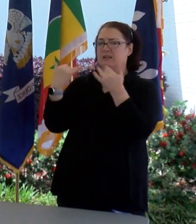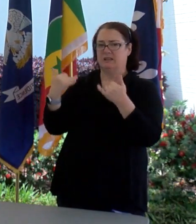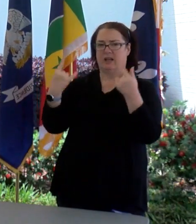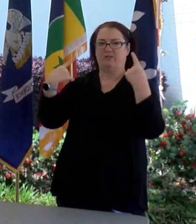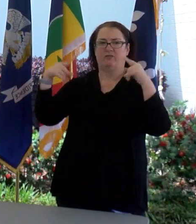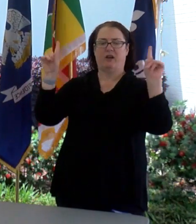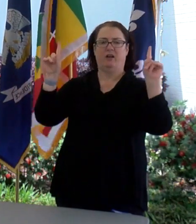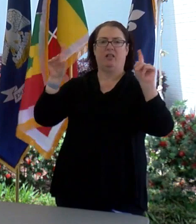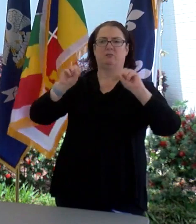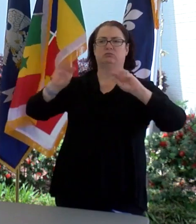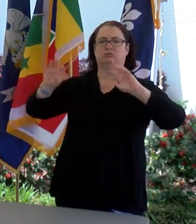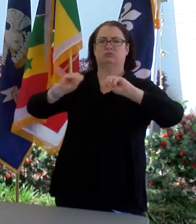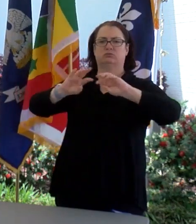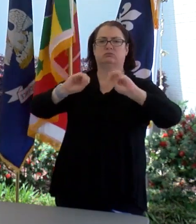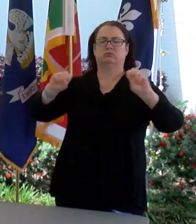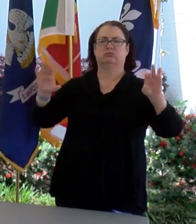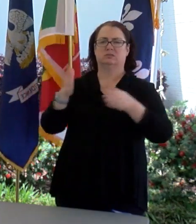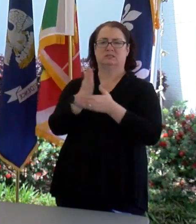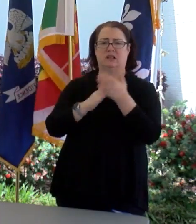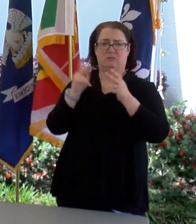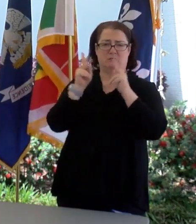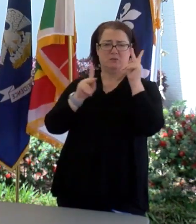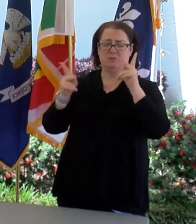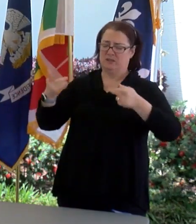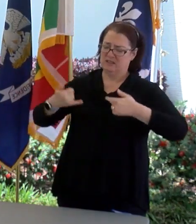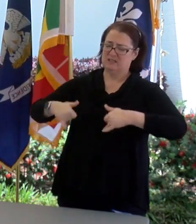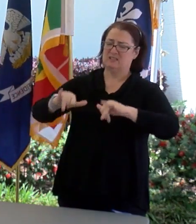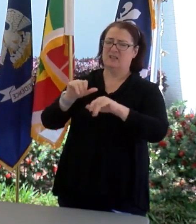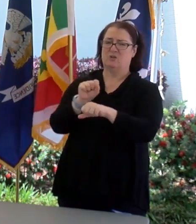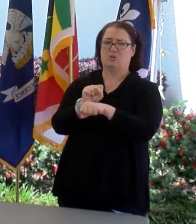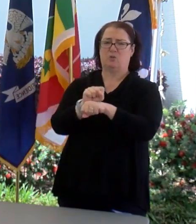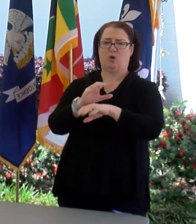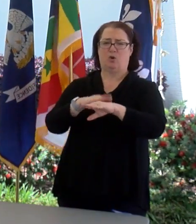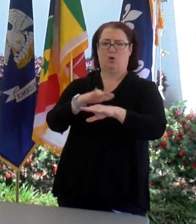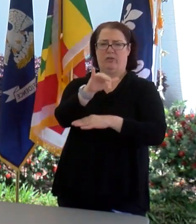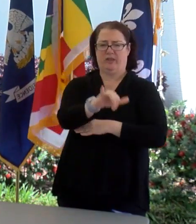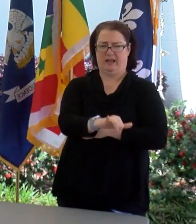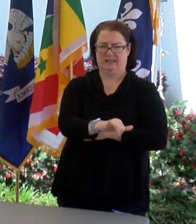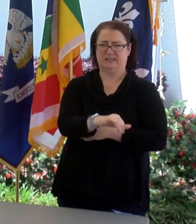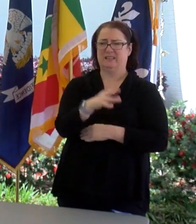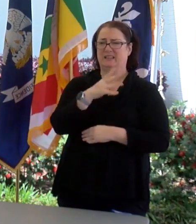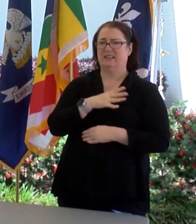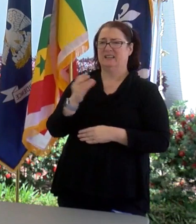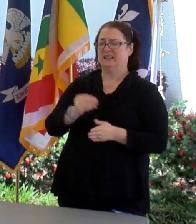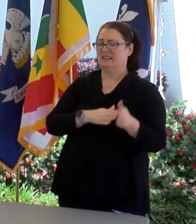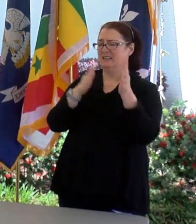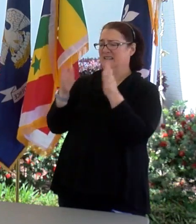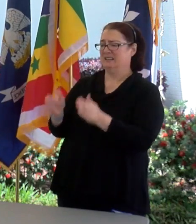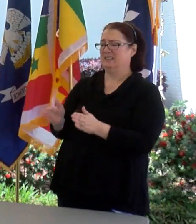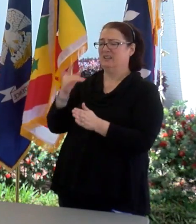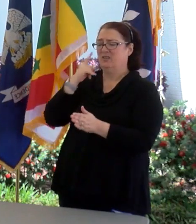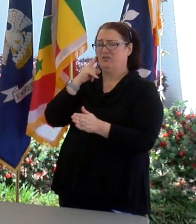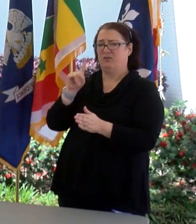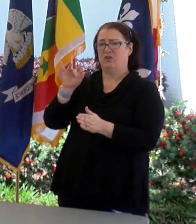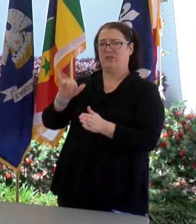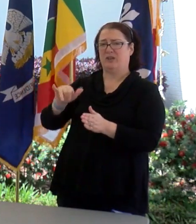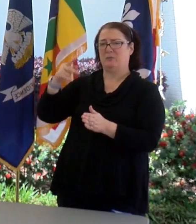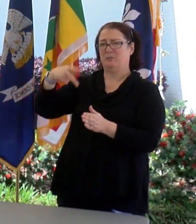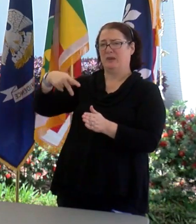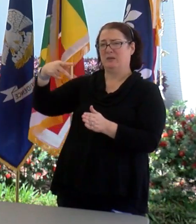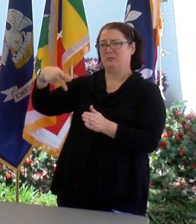The SVA is working out differences with commercial lenders to expand the participation for the PPP program